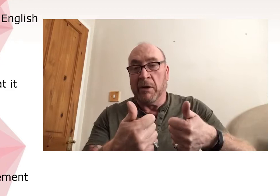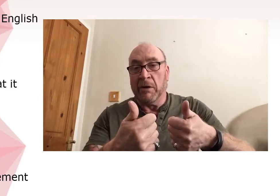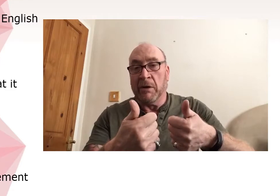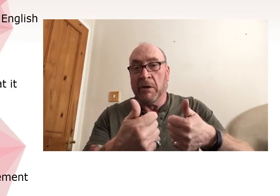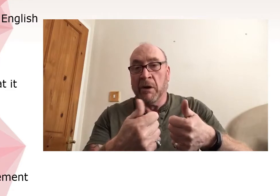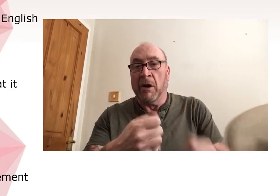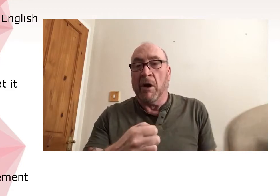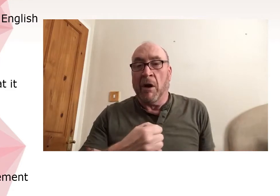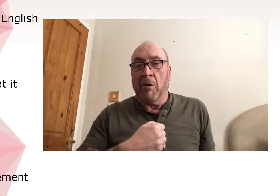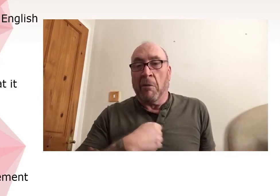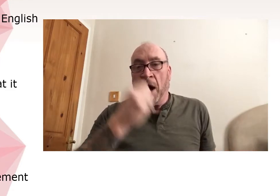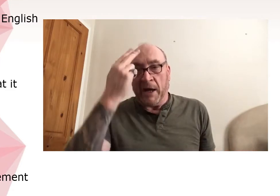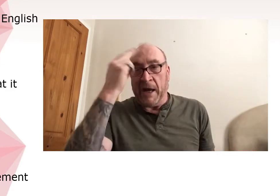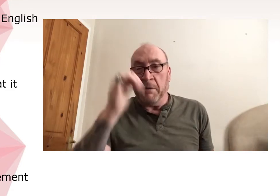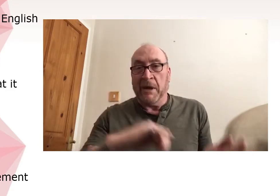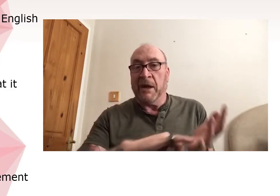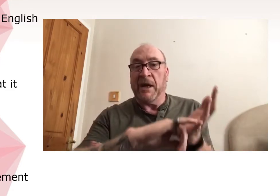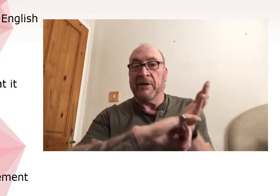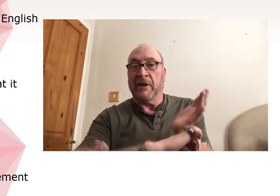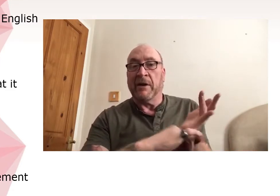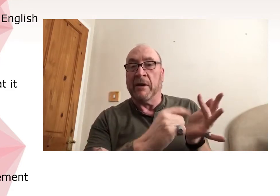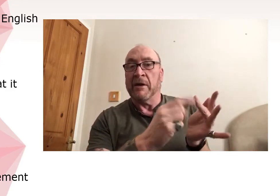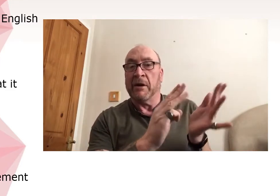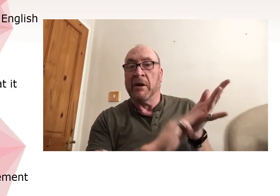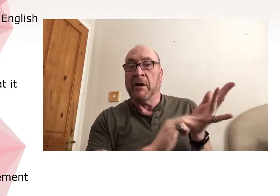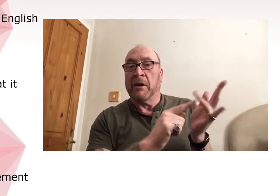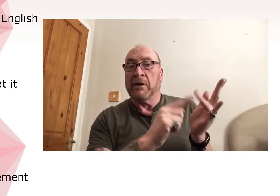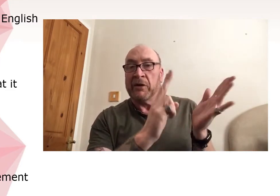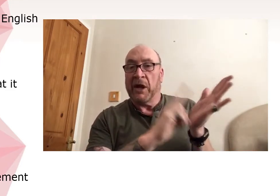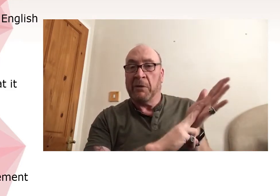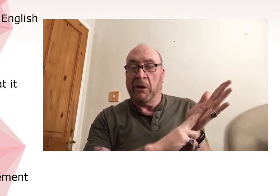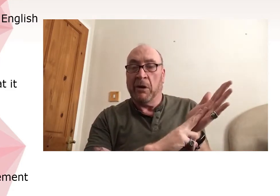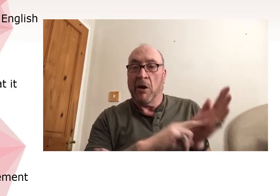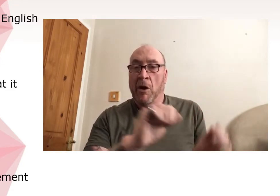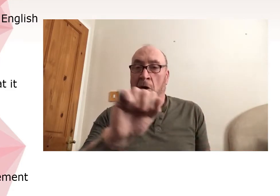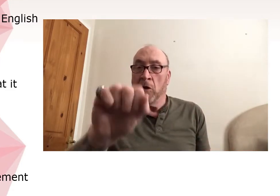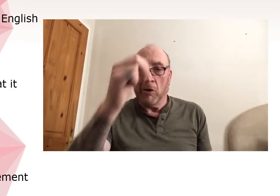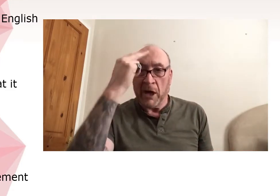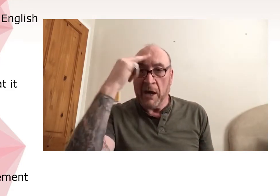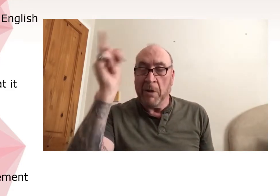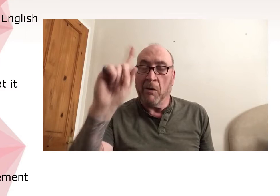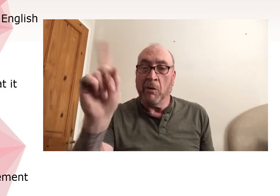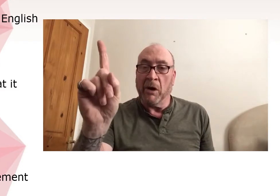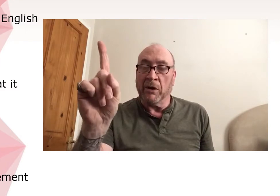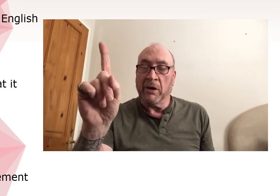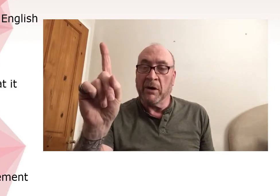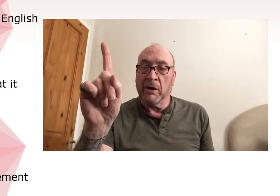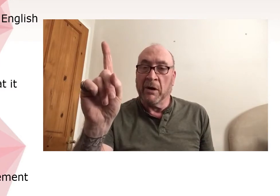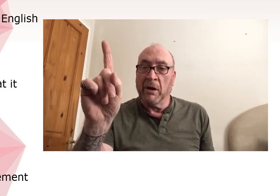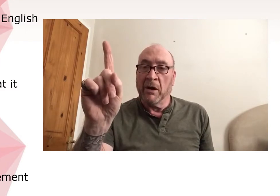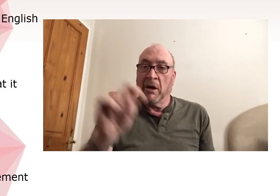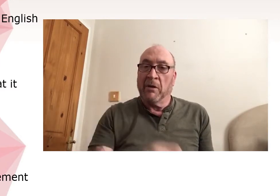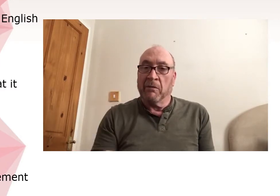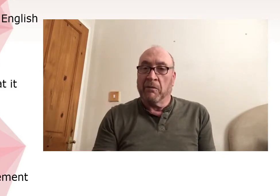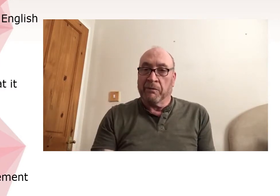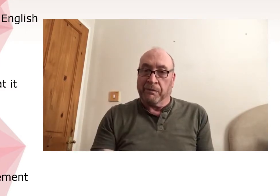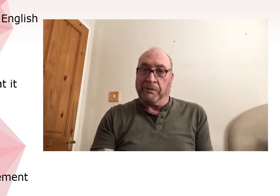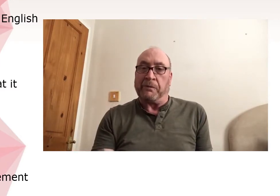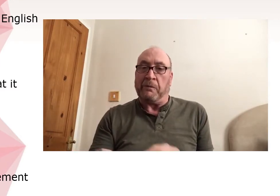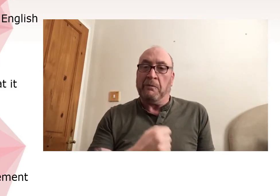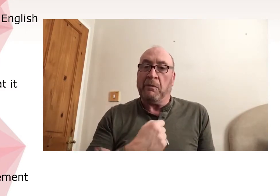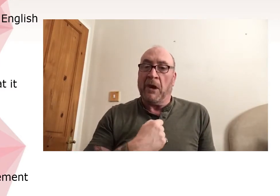you? My name is Simon. Your name what?